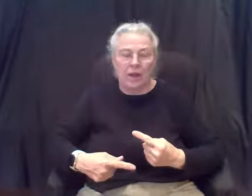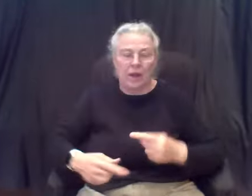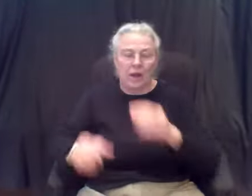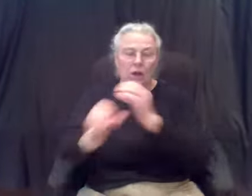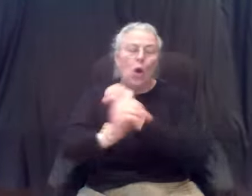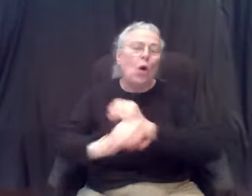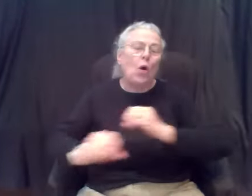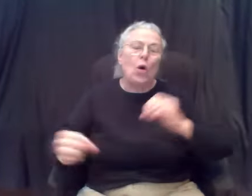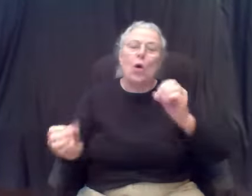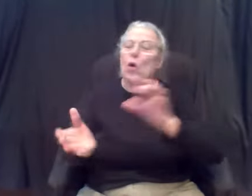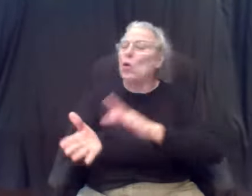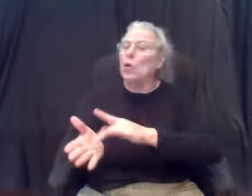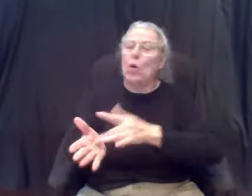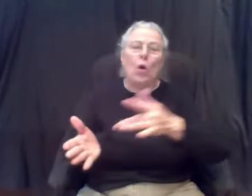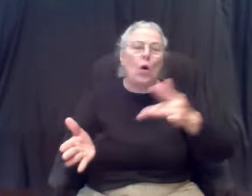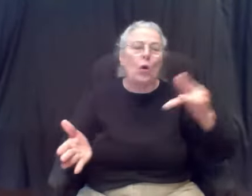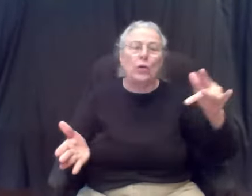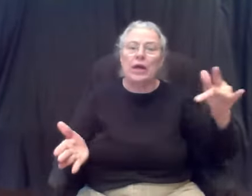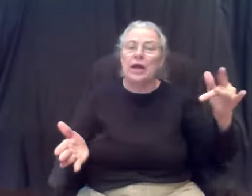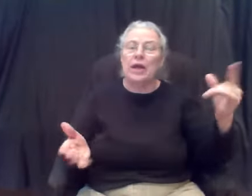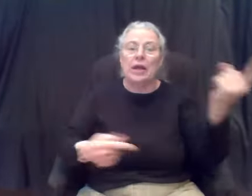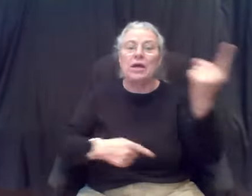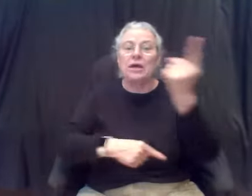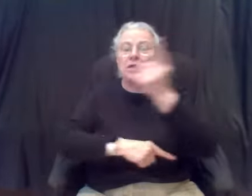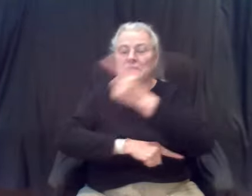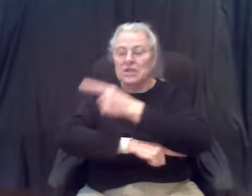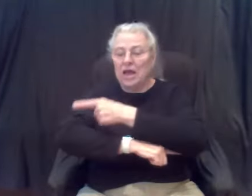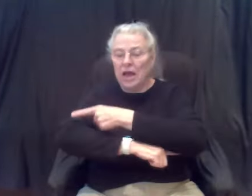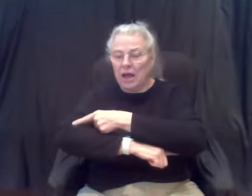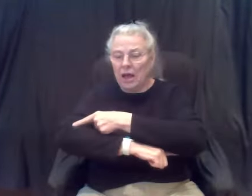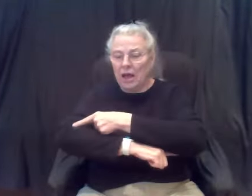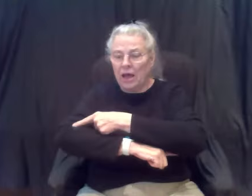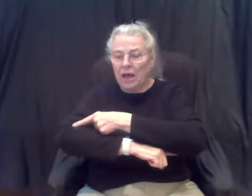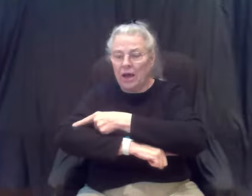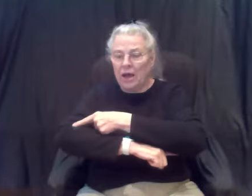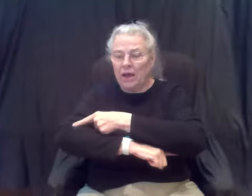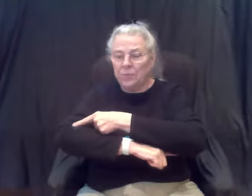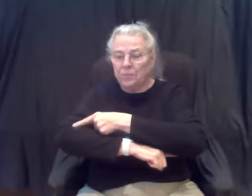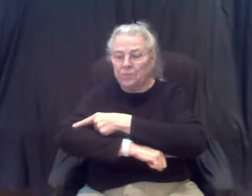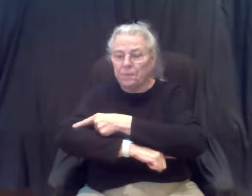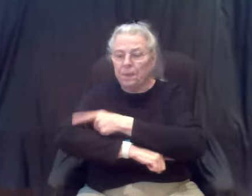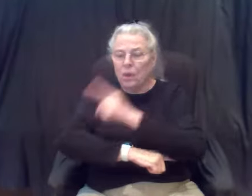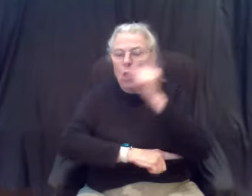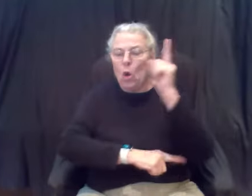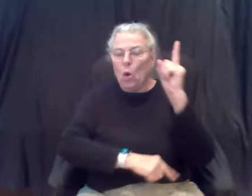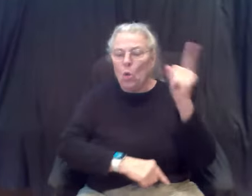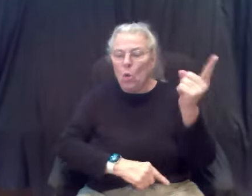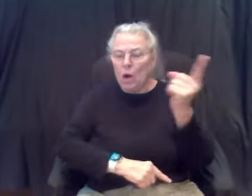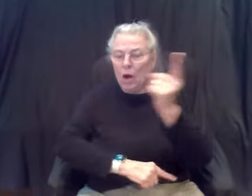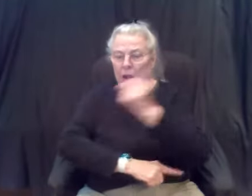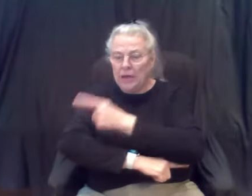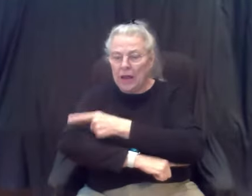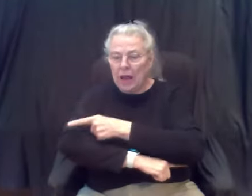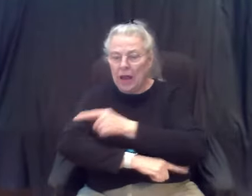coming, oh glorious day. One day